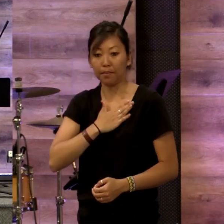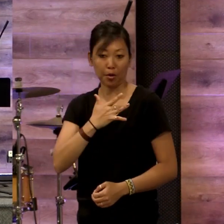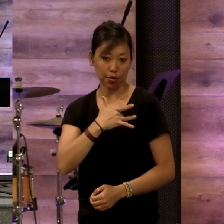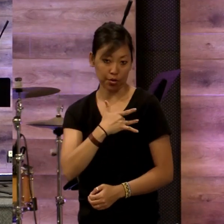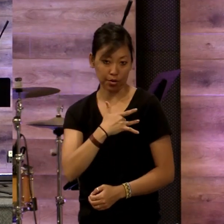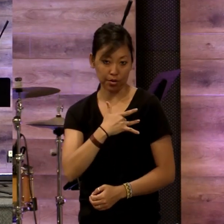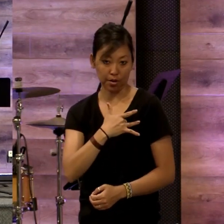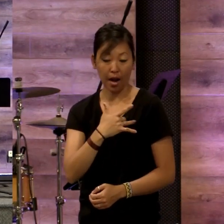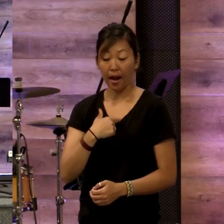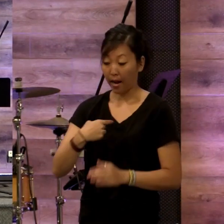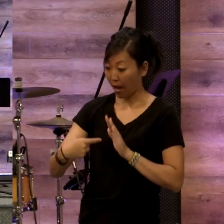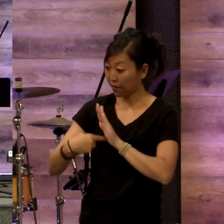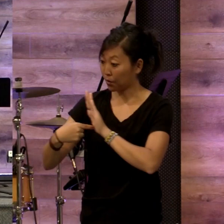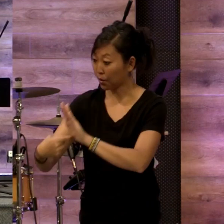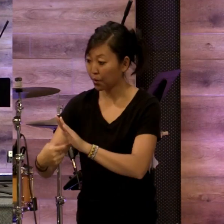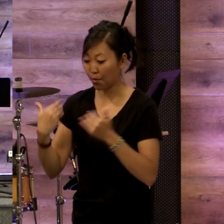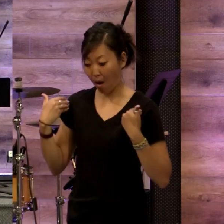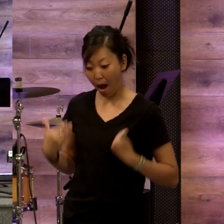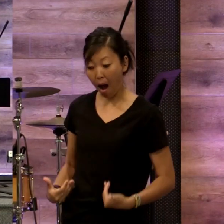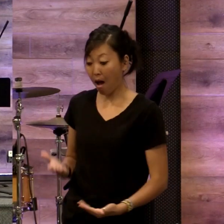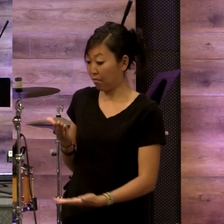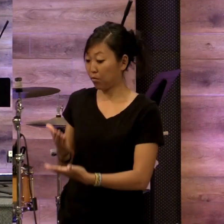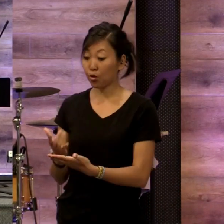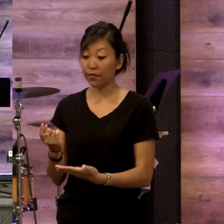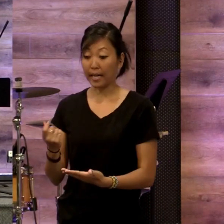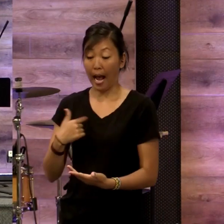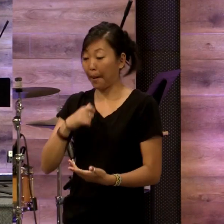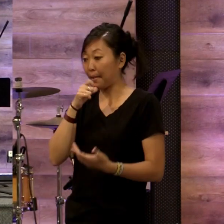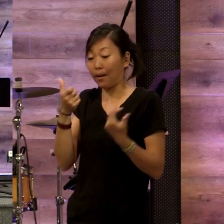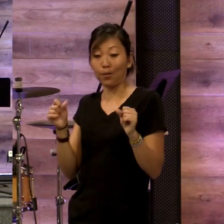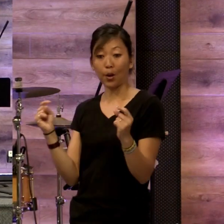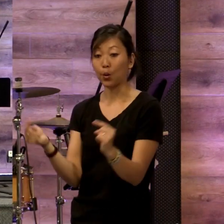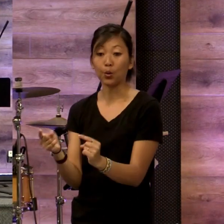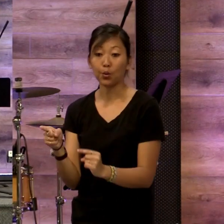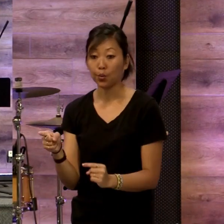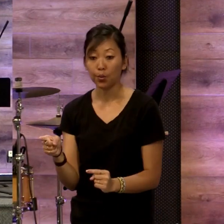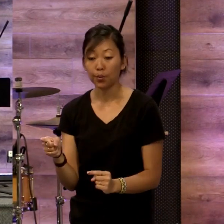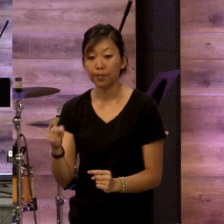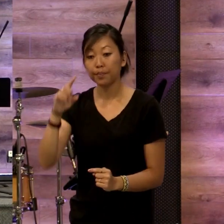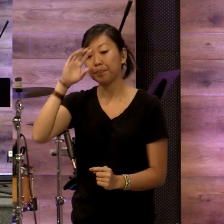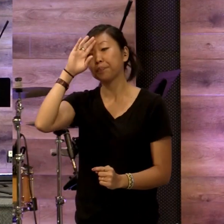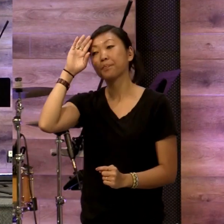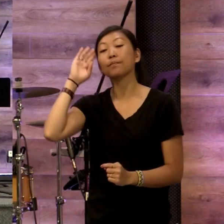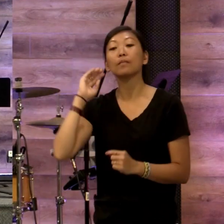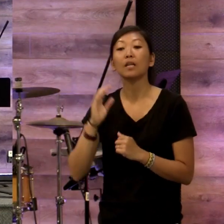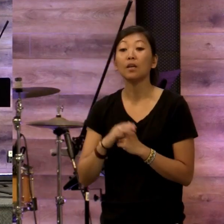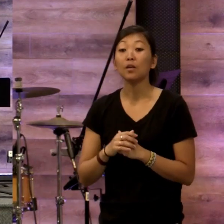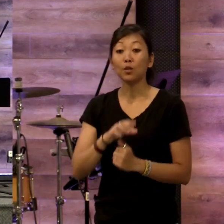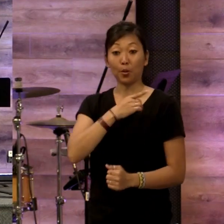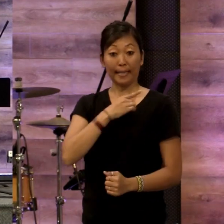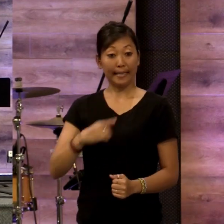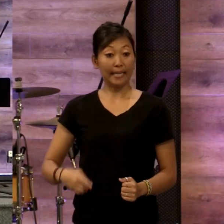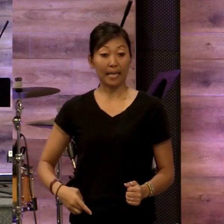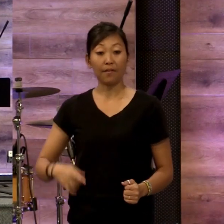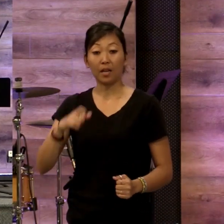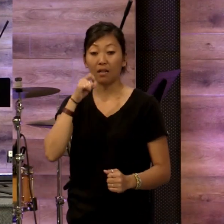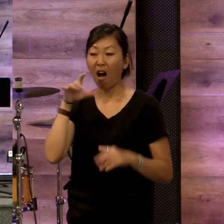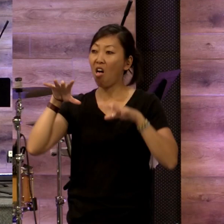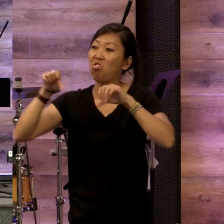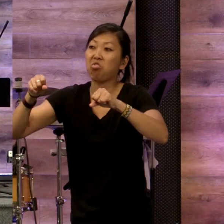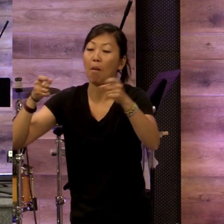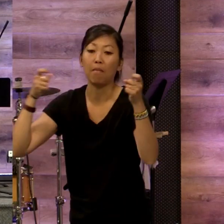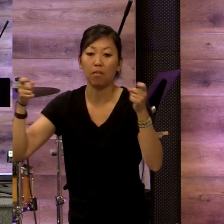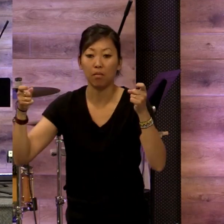you in a demonstrable way that I am not wicked and I'm not seeking to harm you. See, rather than grasp for power, David entrusts